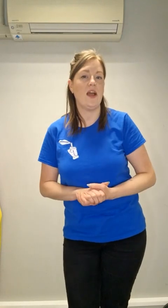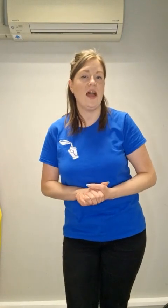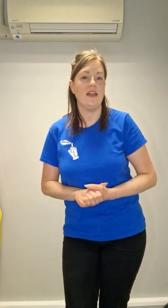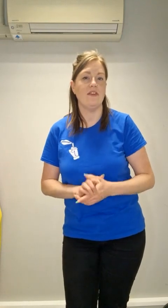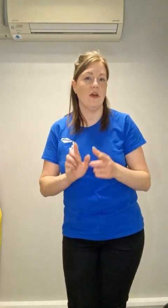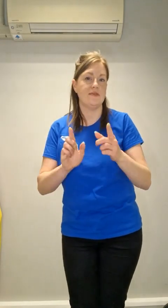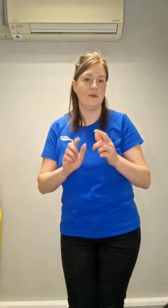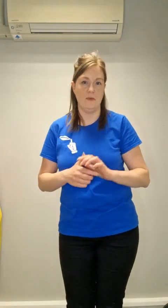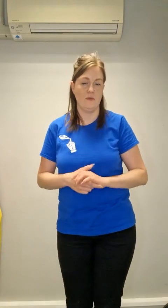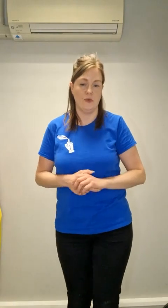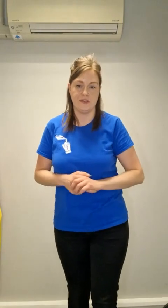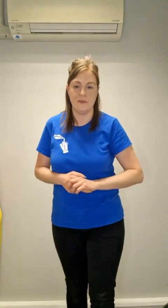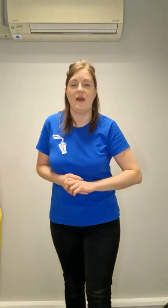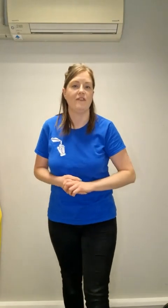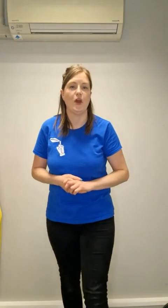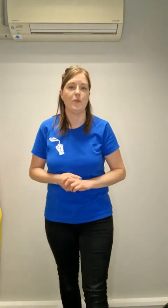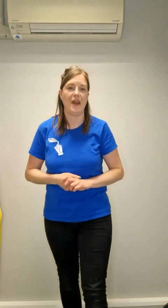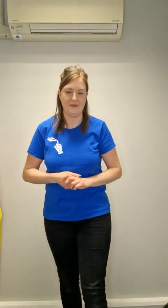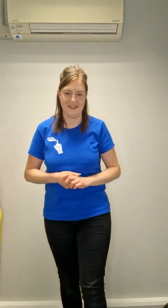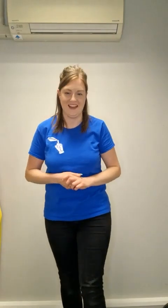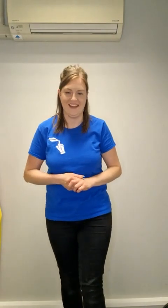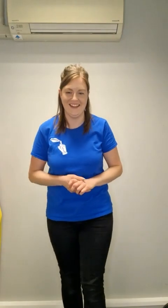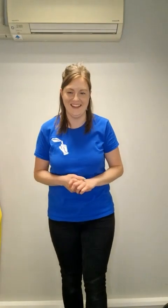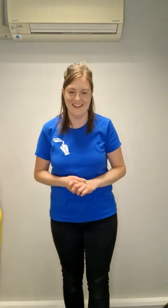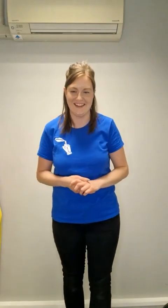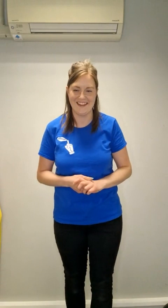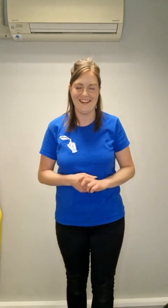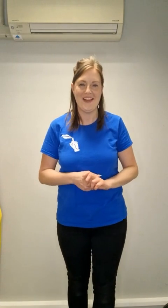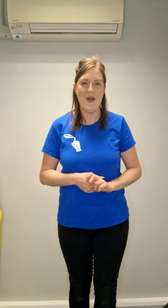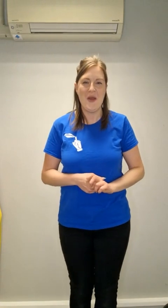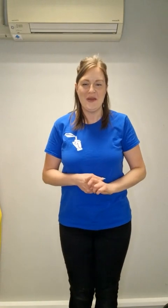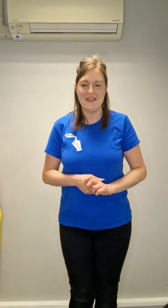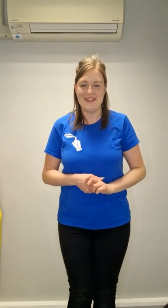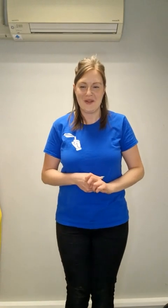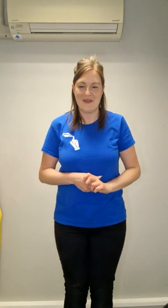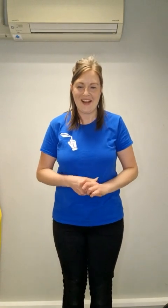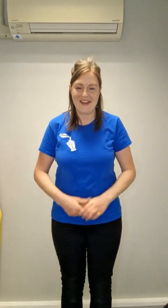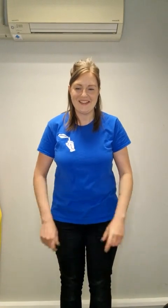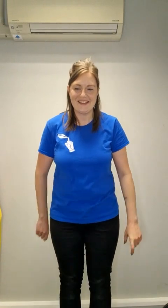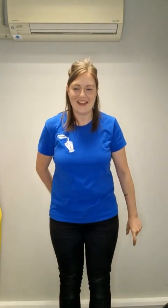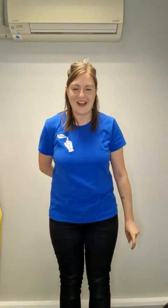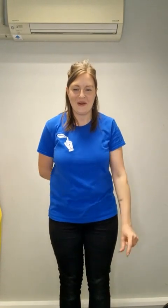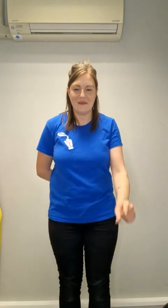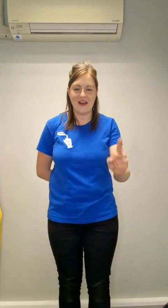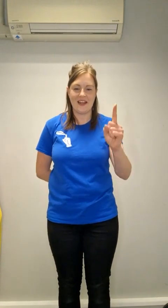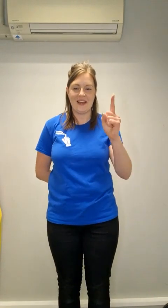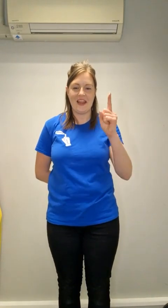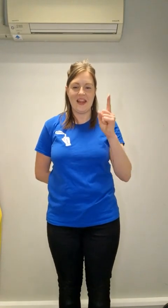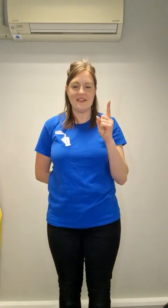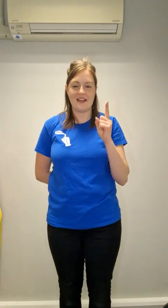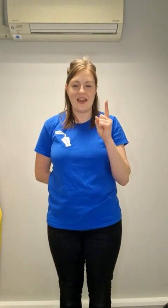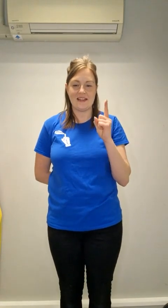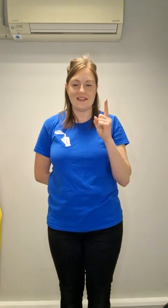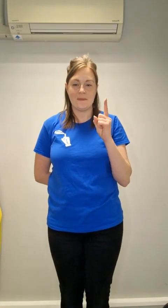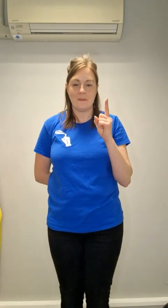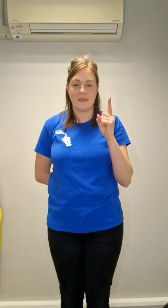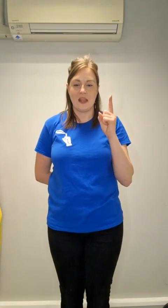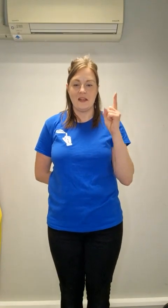B-O-C-C-I-A for those who want to have a go pronouncing it. So we are going to take our working index,